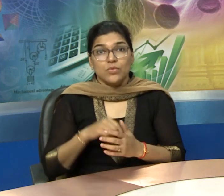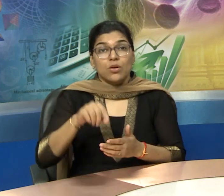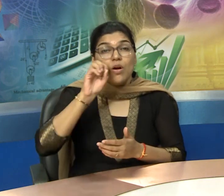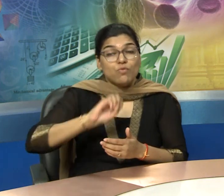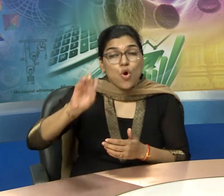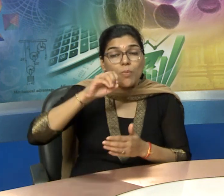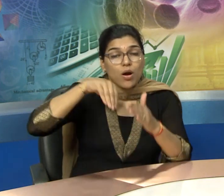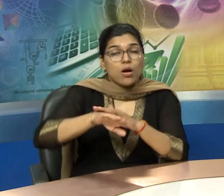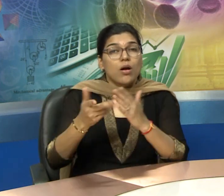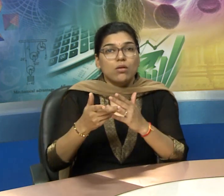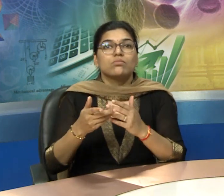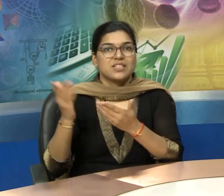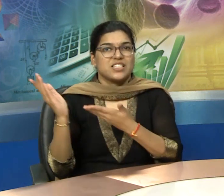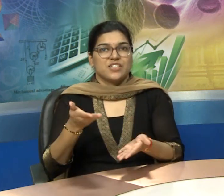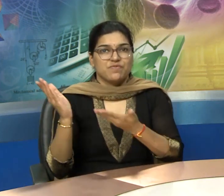After that, we discussed